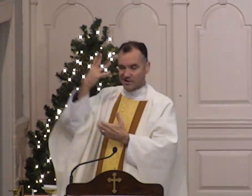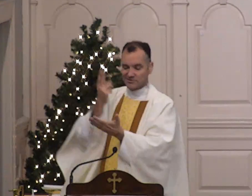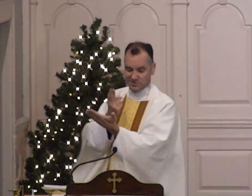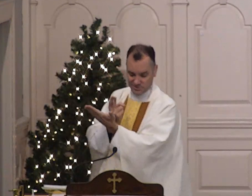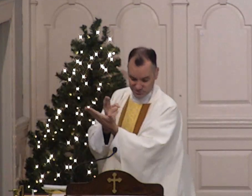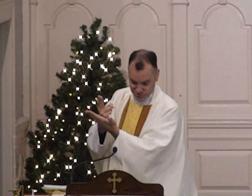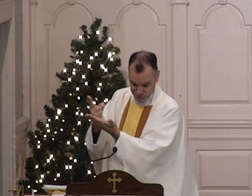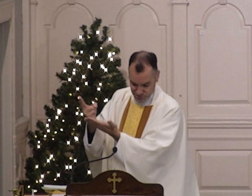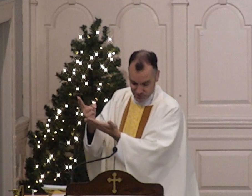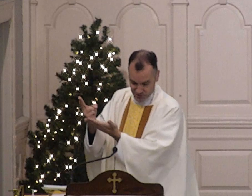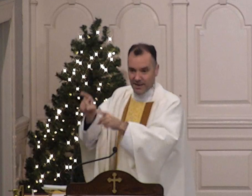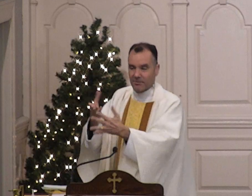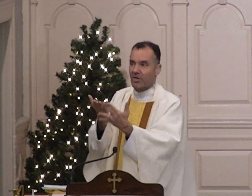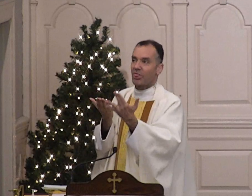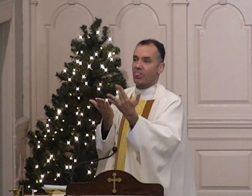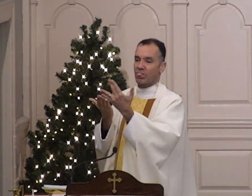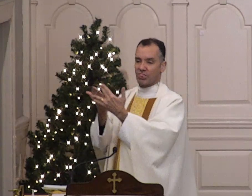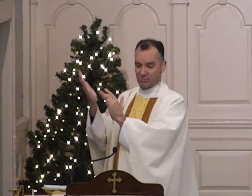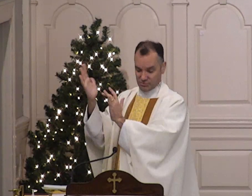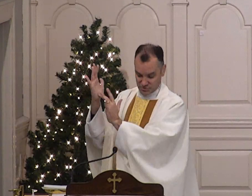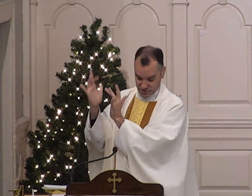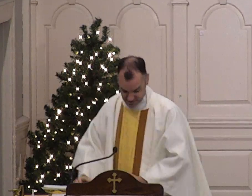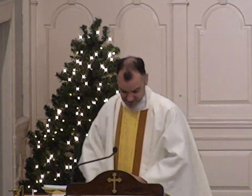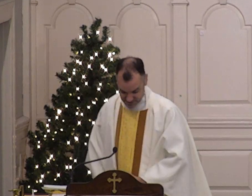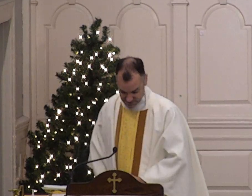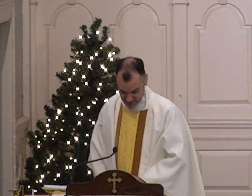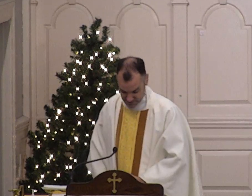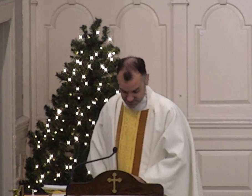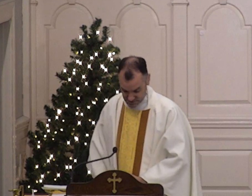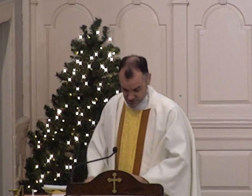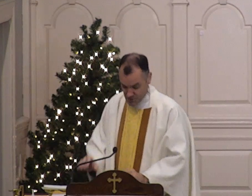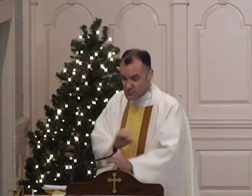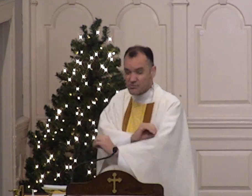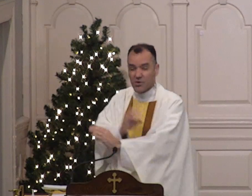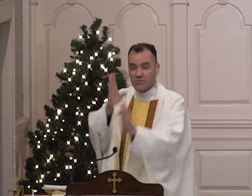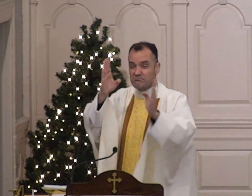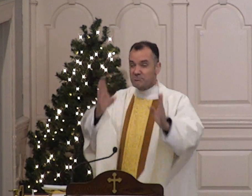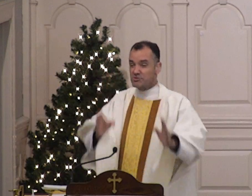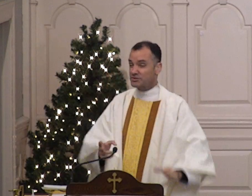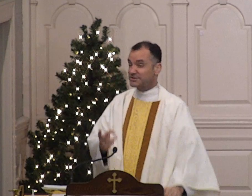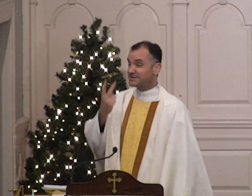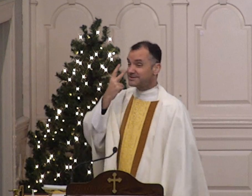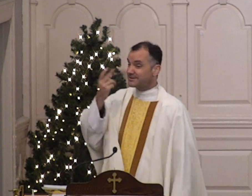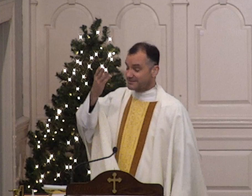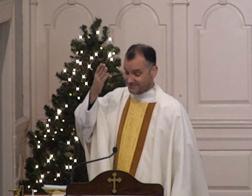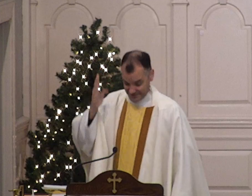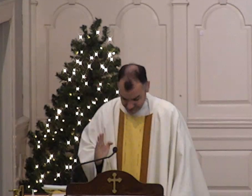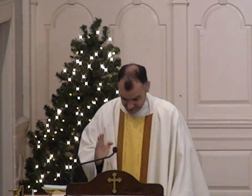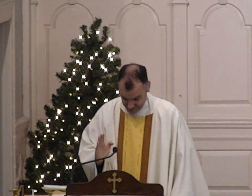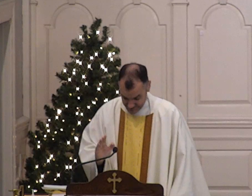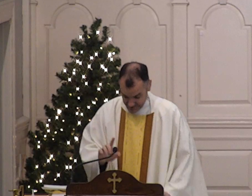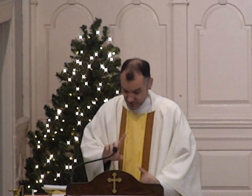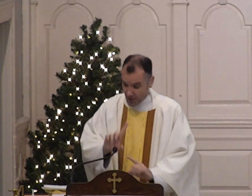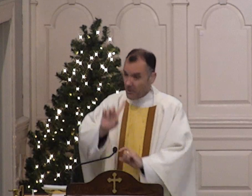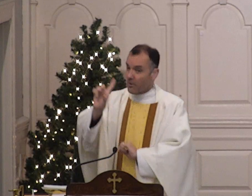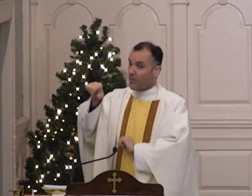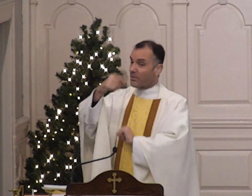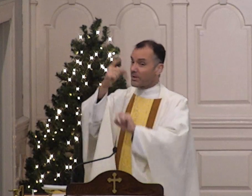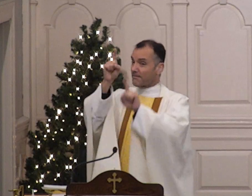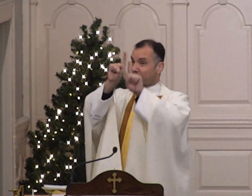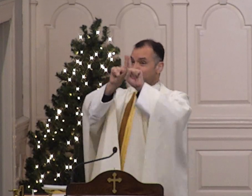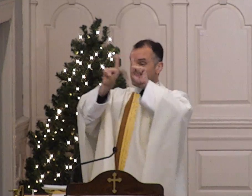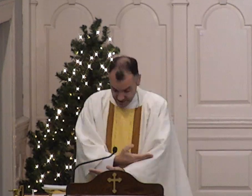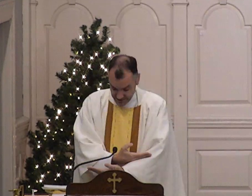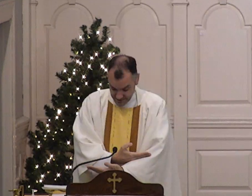came through Jesus Christ. No one has ever seen God, the